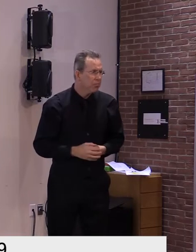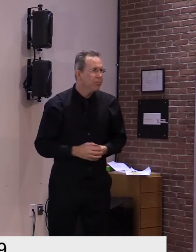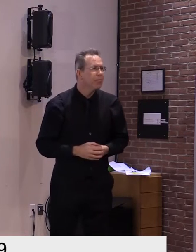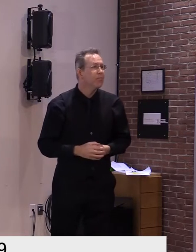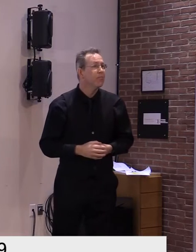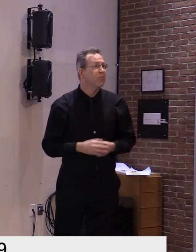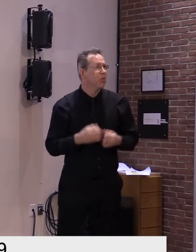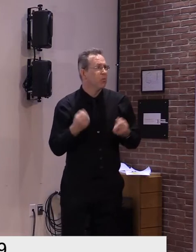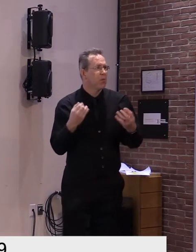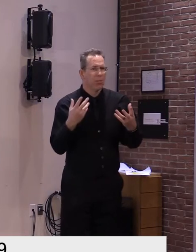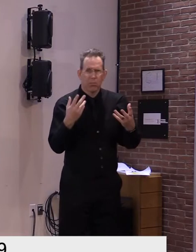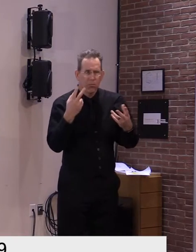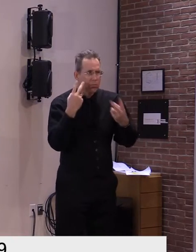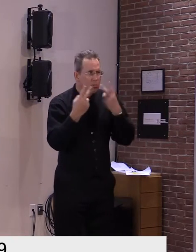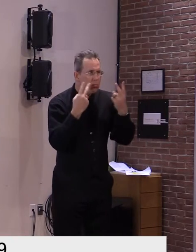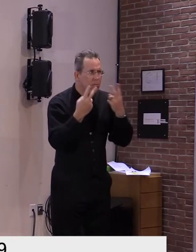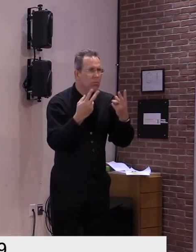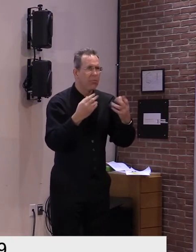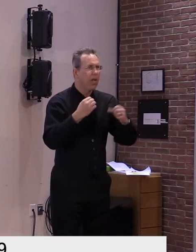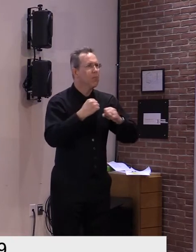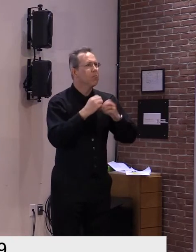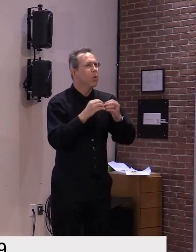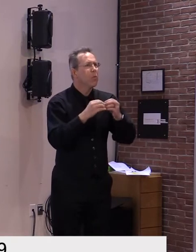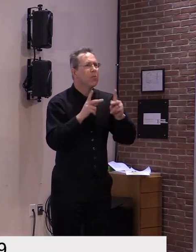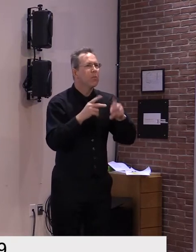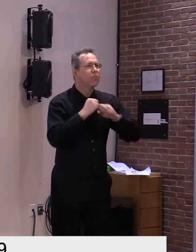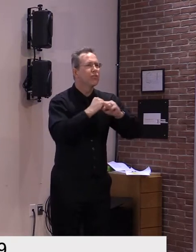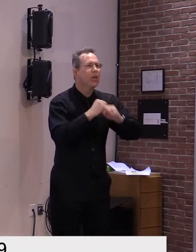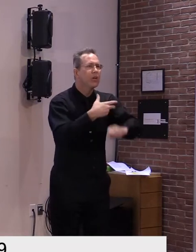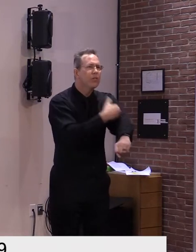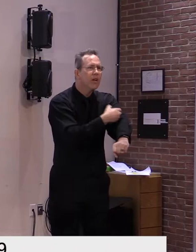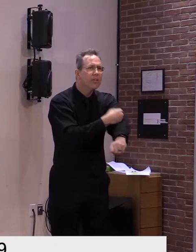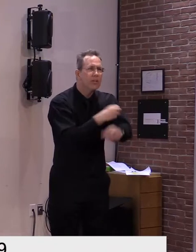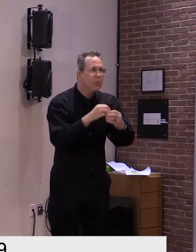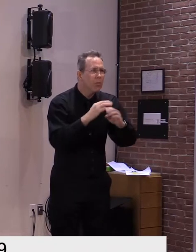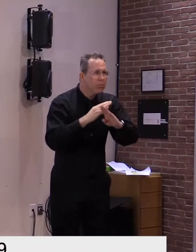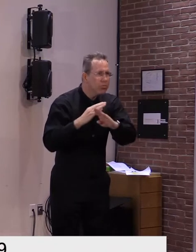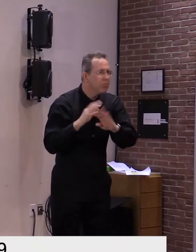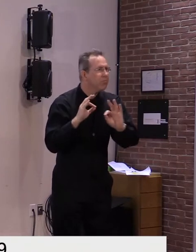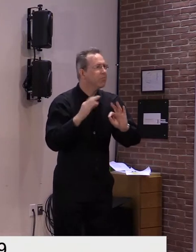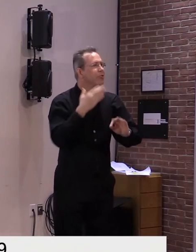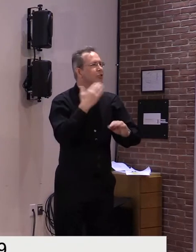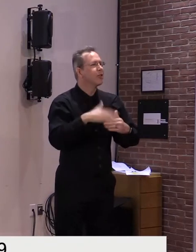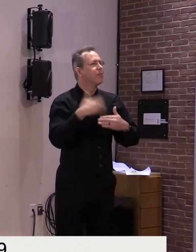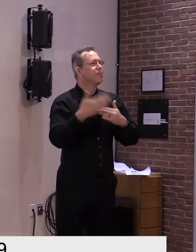vaccine. At this time, I would like to turn it over to Dr. Levine.